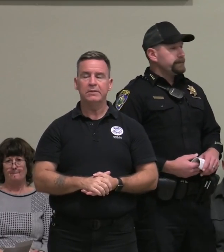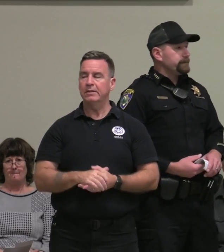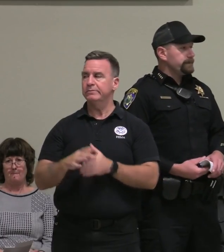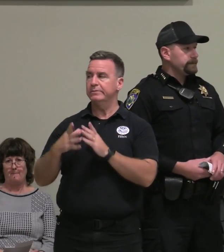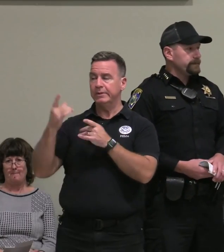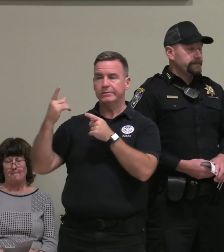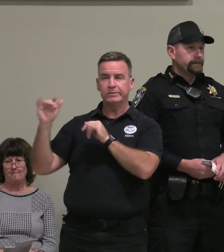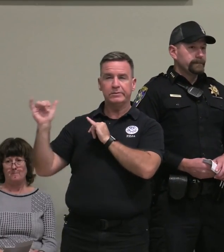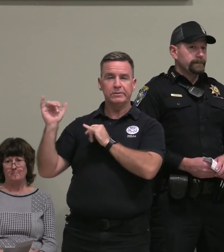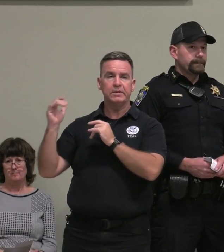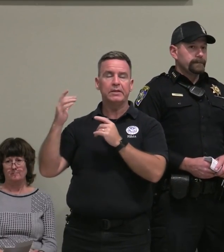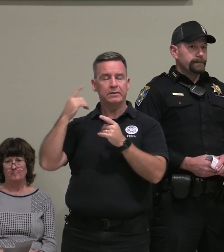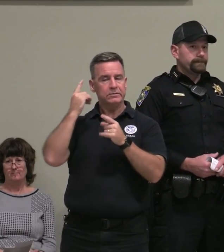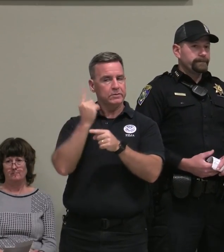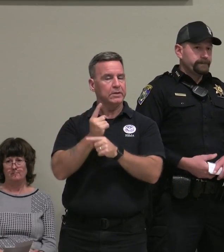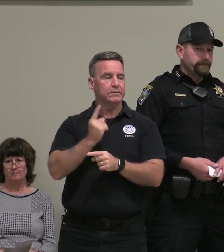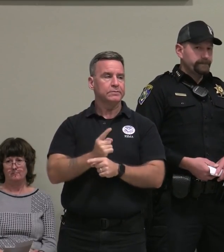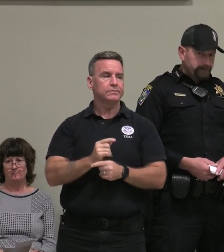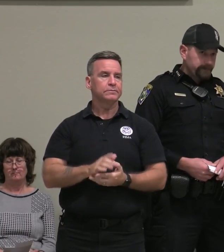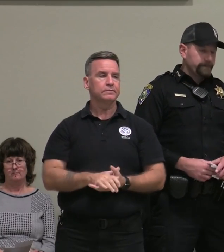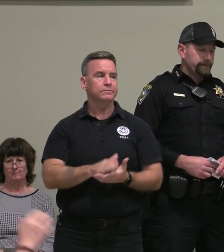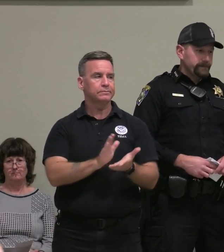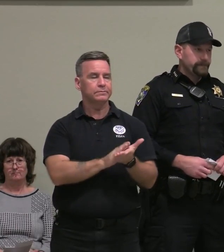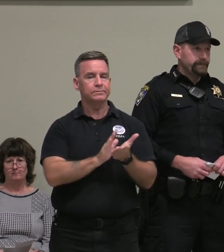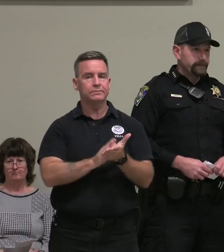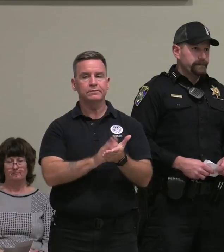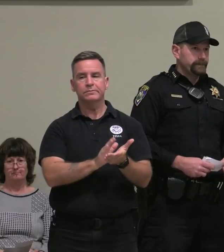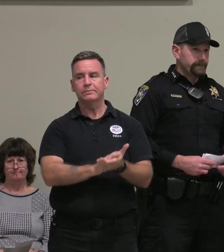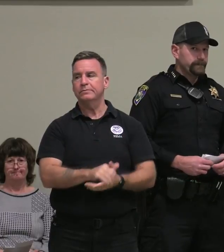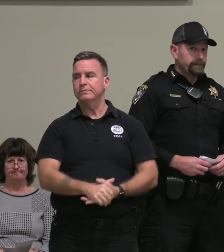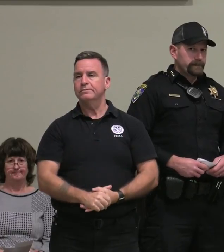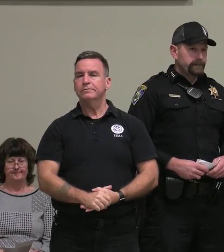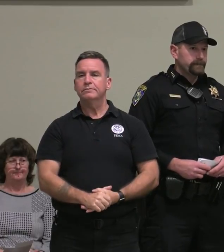that. I think that's exactly right. We're doing it.